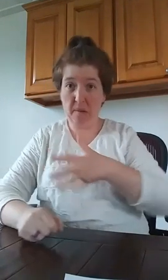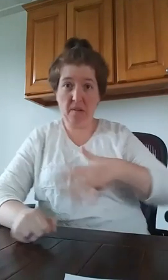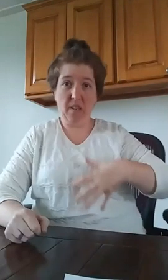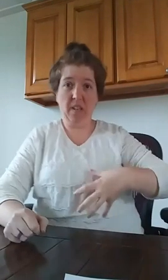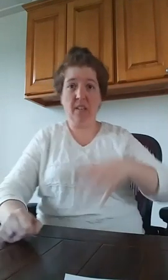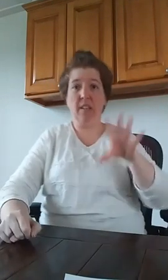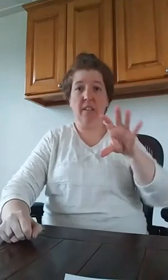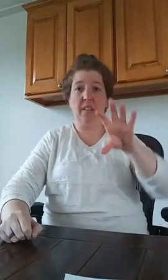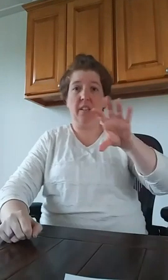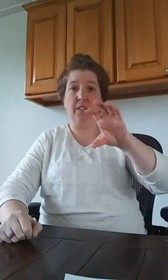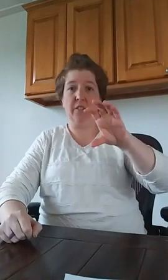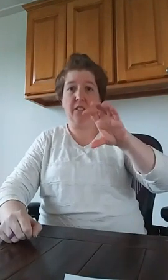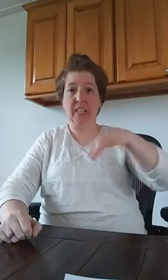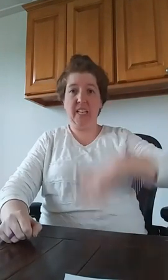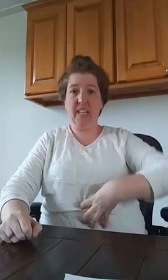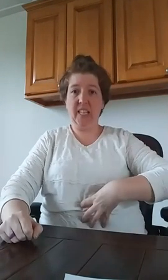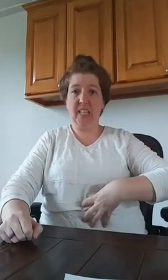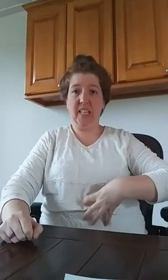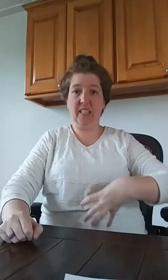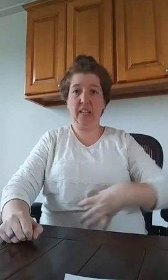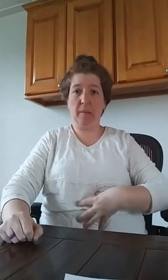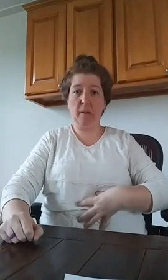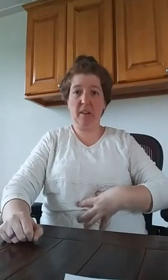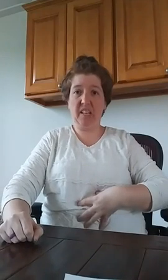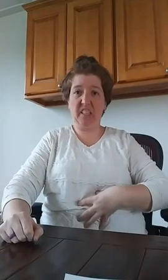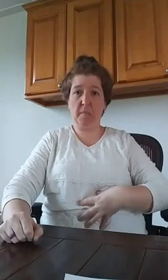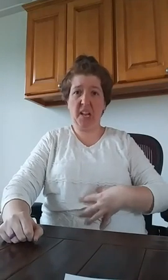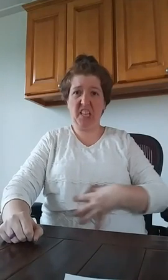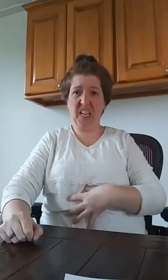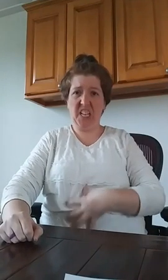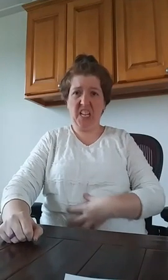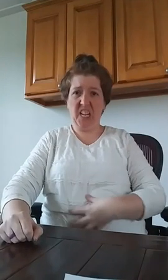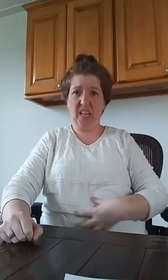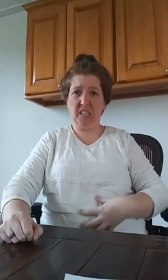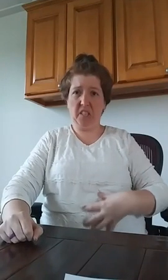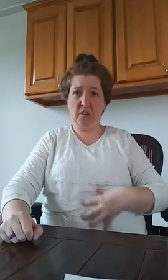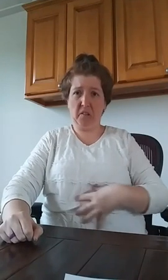your C is gonna be right at your belly and it turns